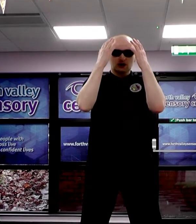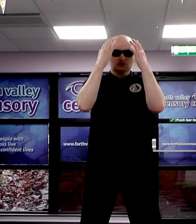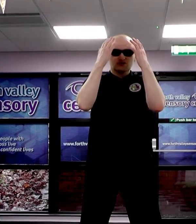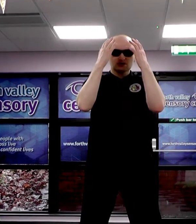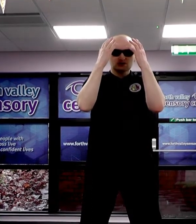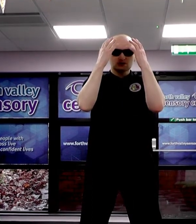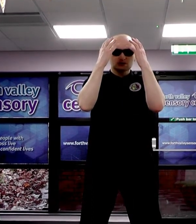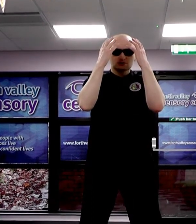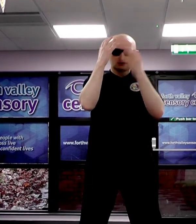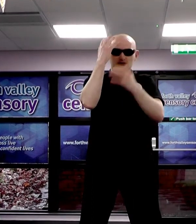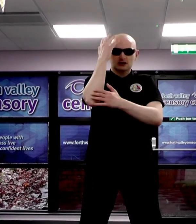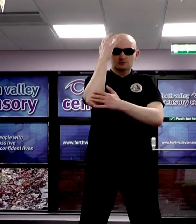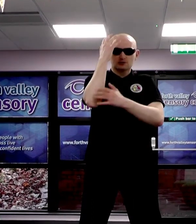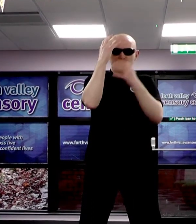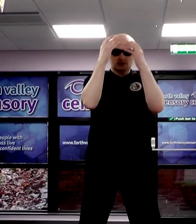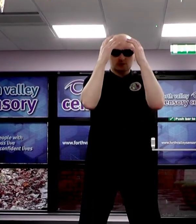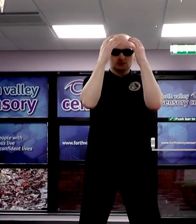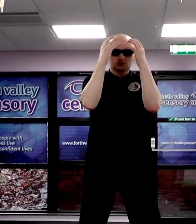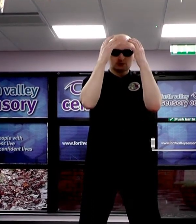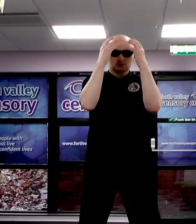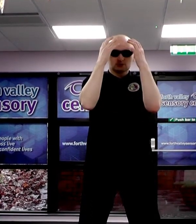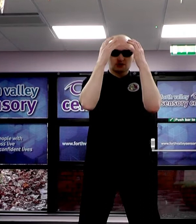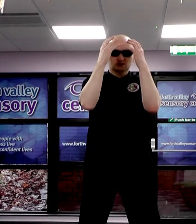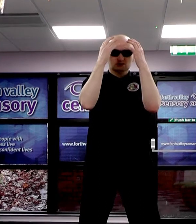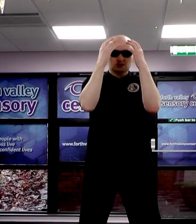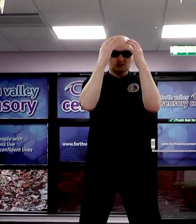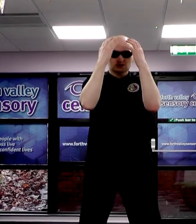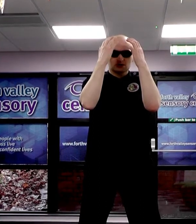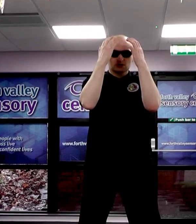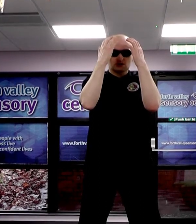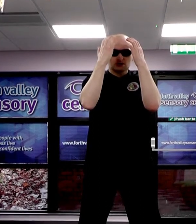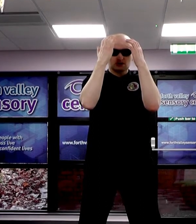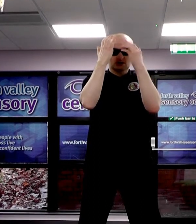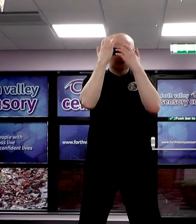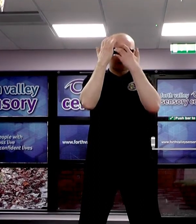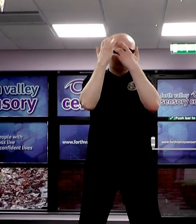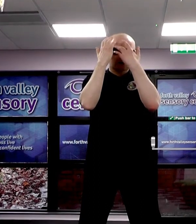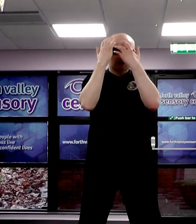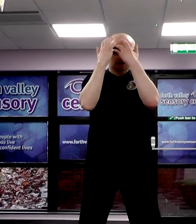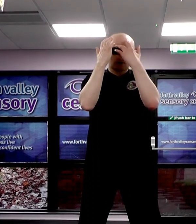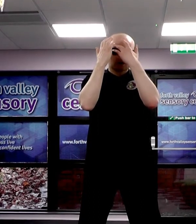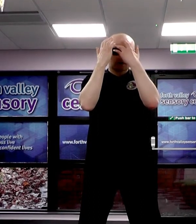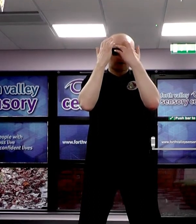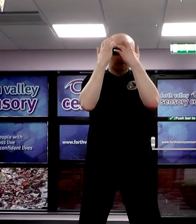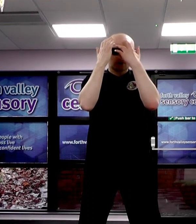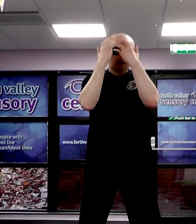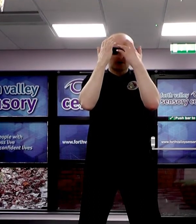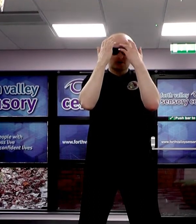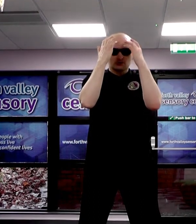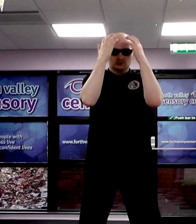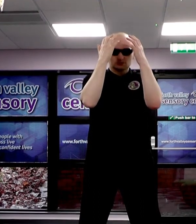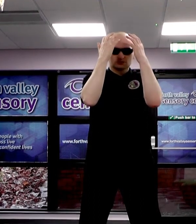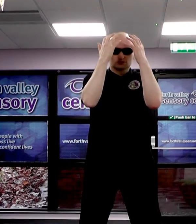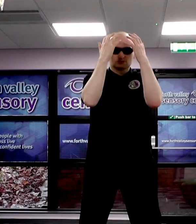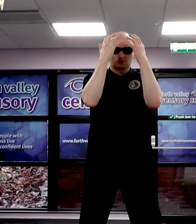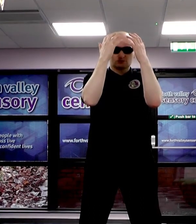palms facing you, elbows up, past your ribs, and I want your hands to be at your eyebrow, right in